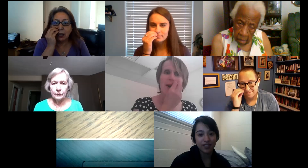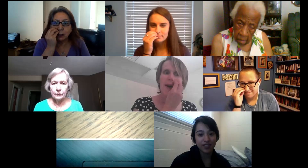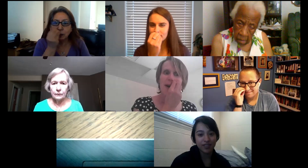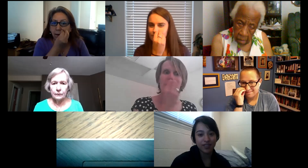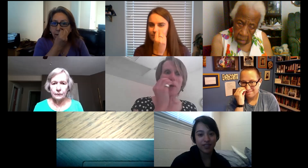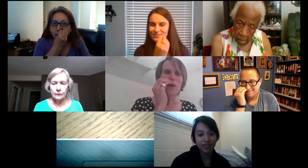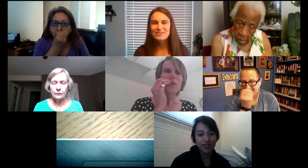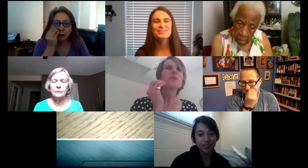flower.